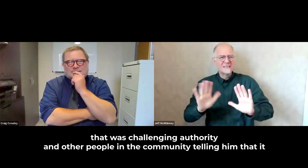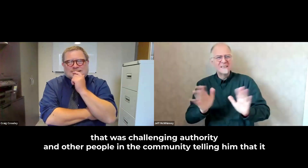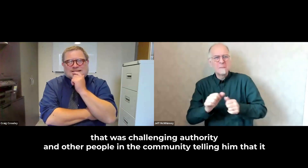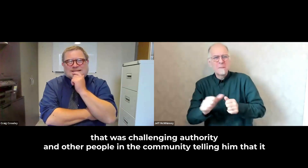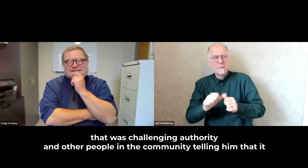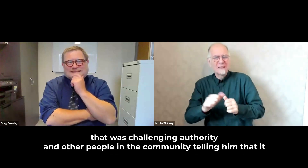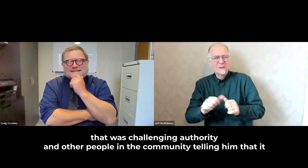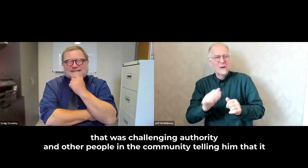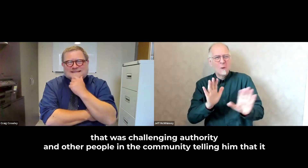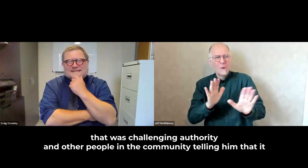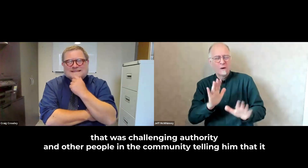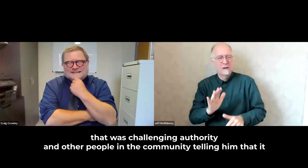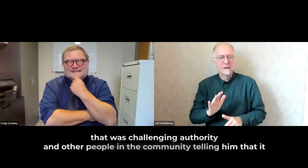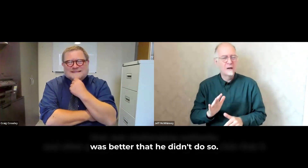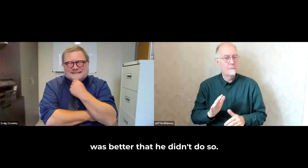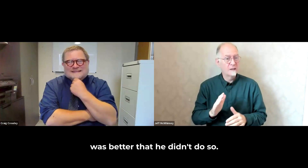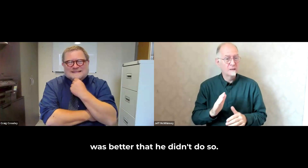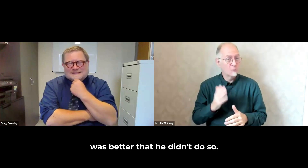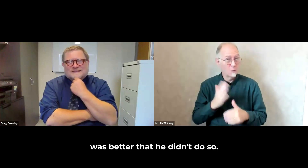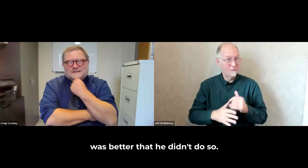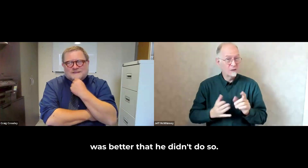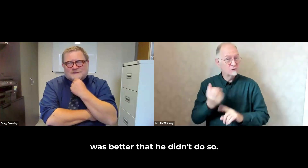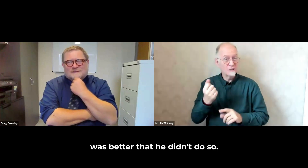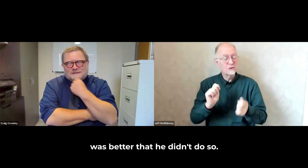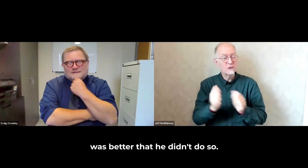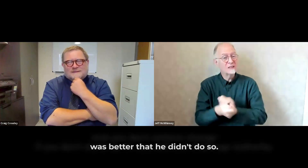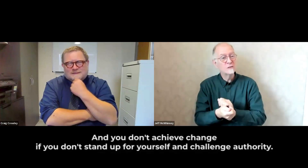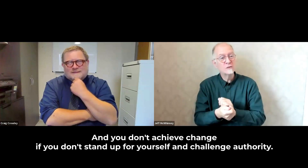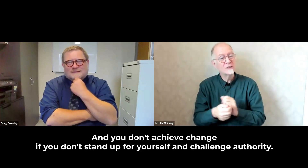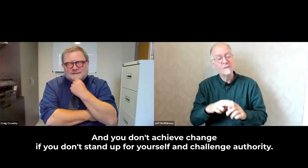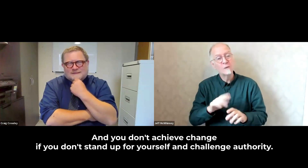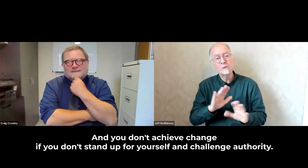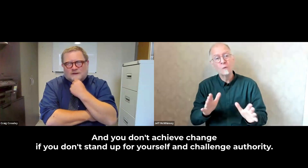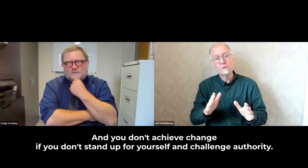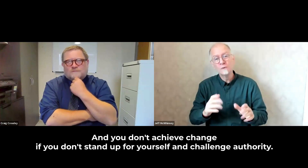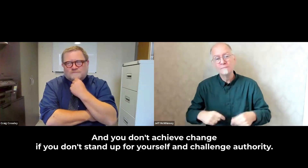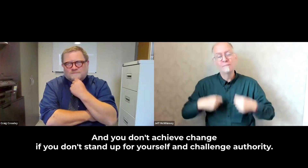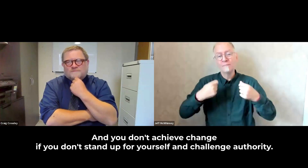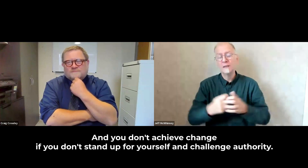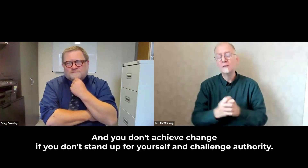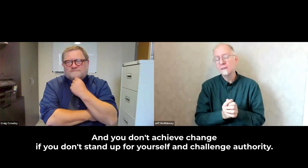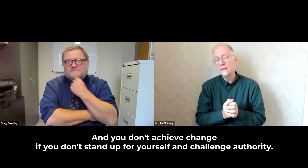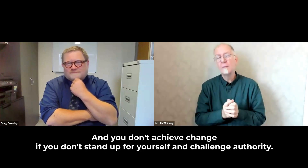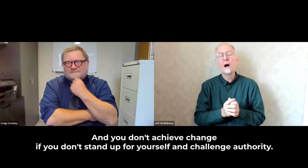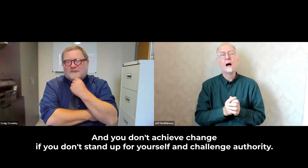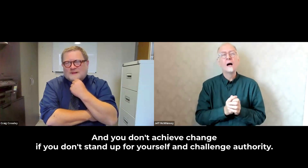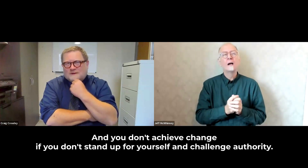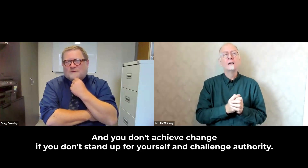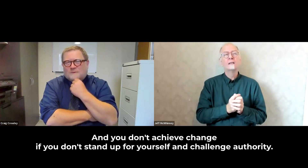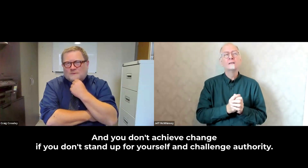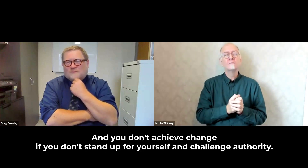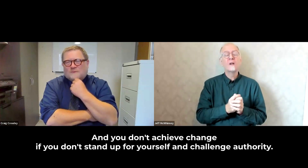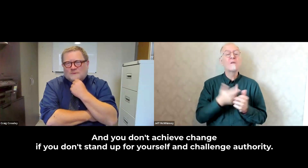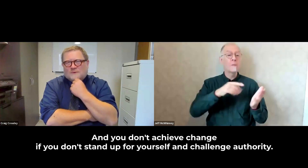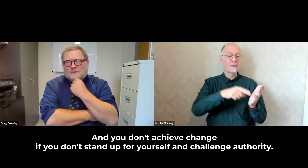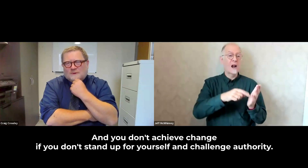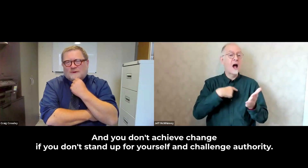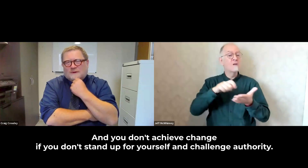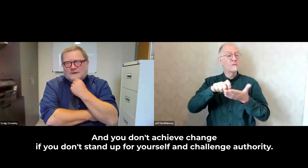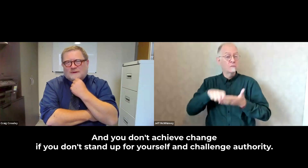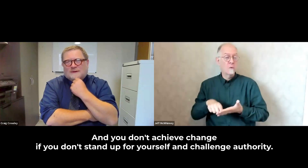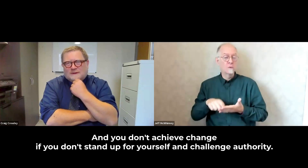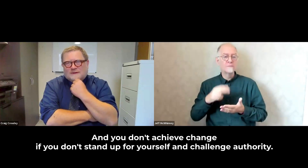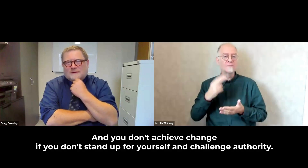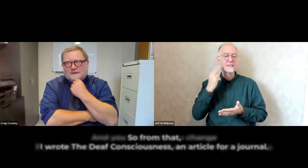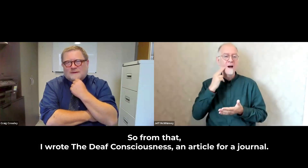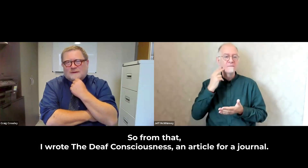community telling him that it was better that he didn't do so. And you don't achieve change if you don't stand up for yourself